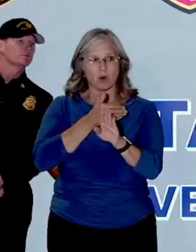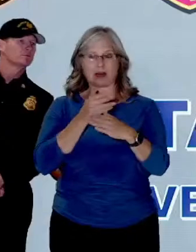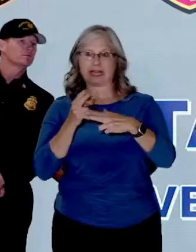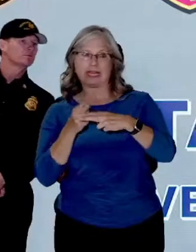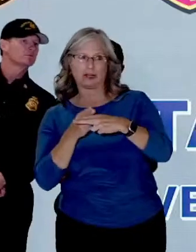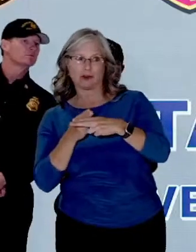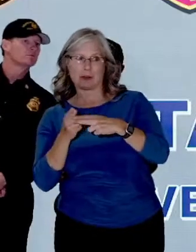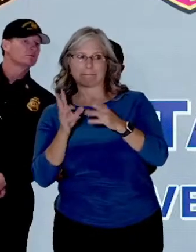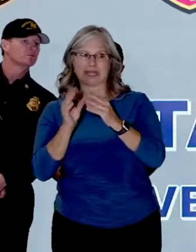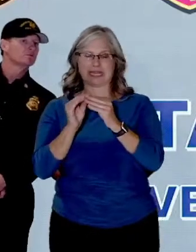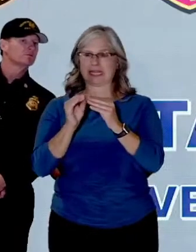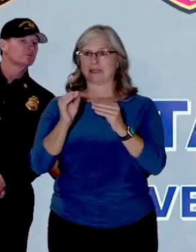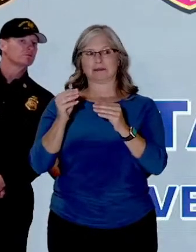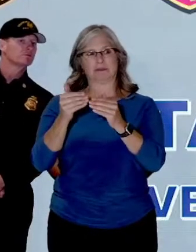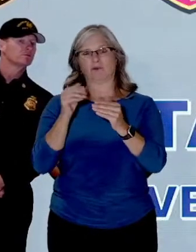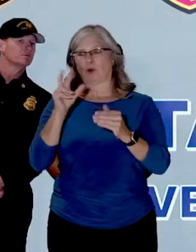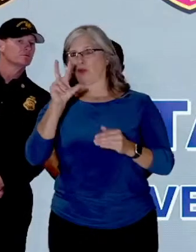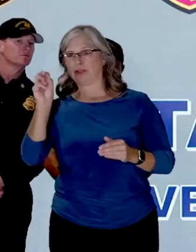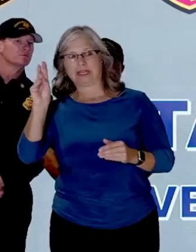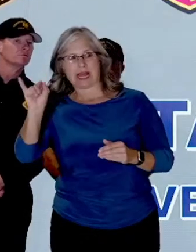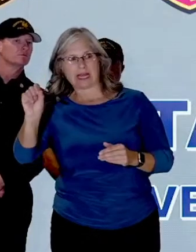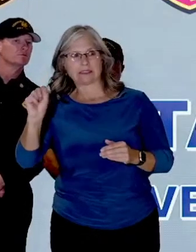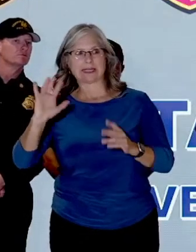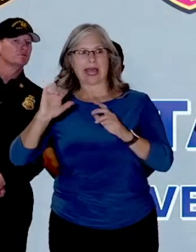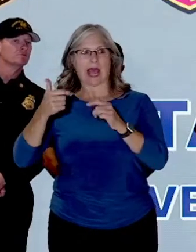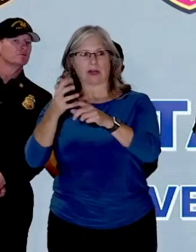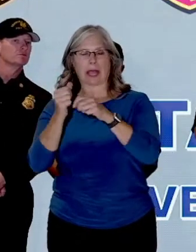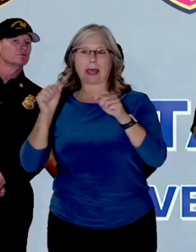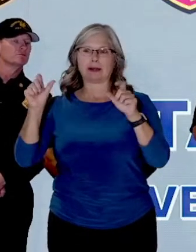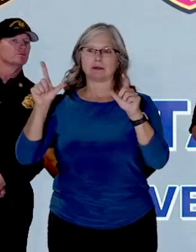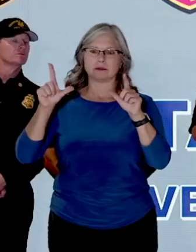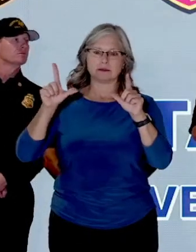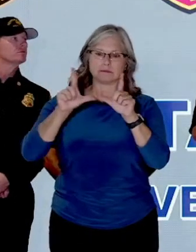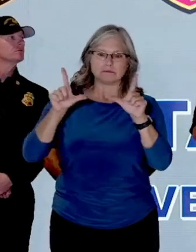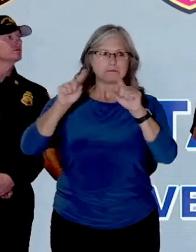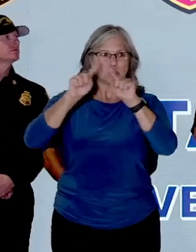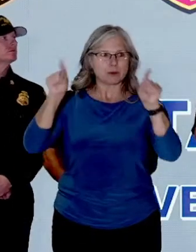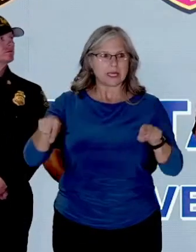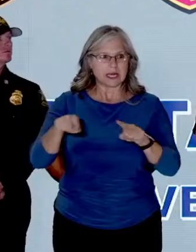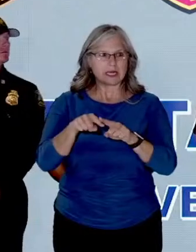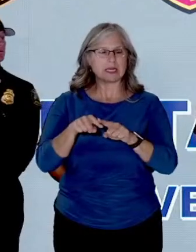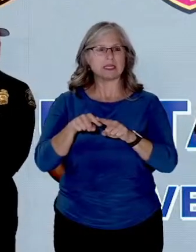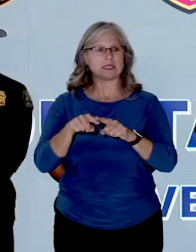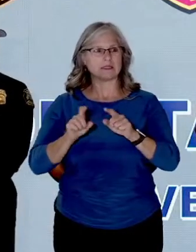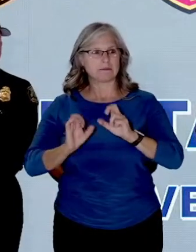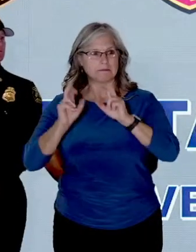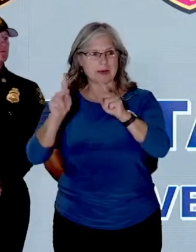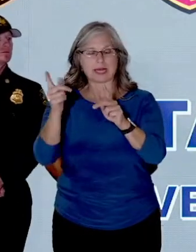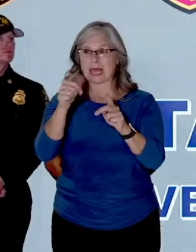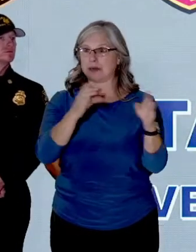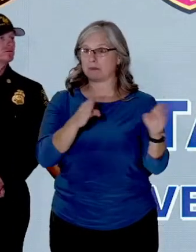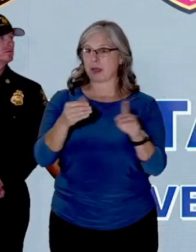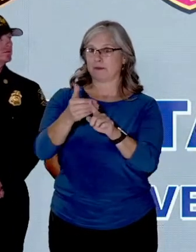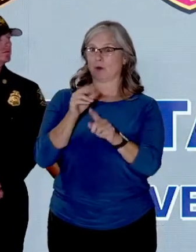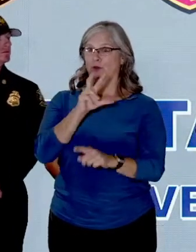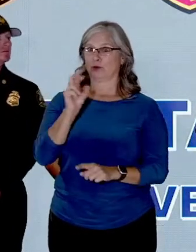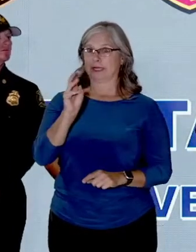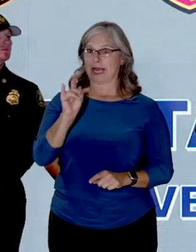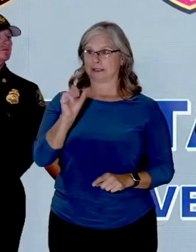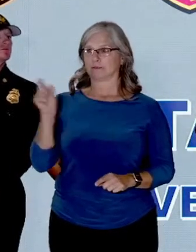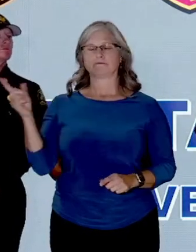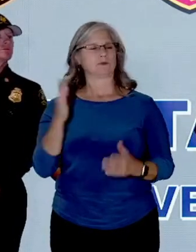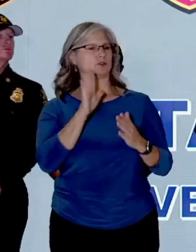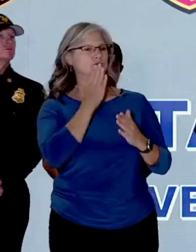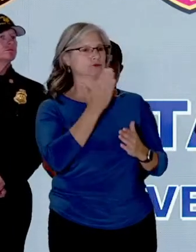meeting, 30-day meeting would be for how to get permits and all that stuff? Is there any other community meeting planned before 30 days?